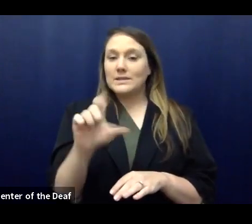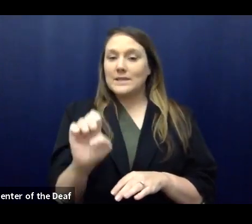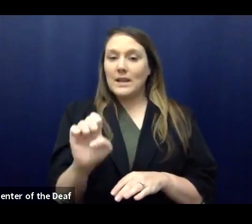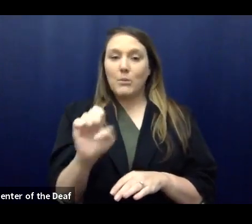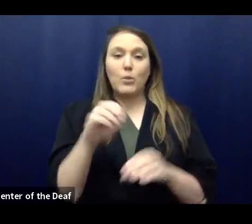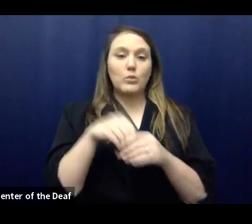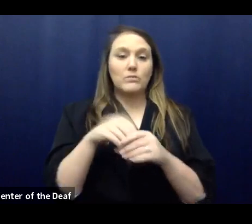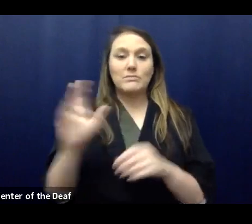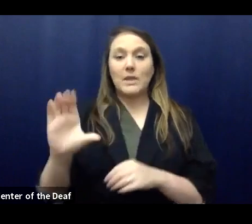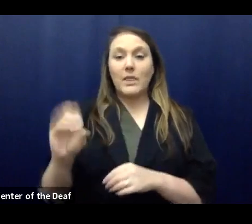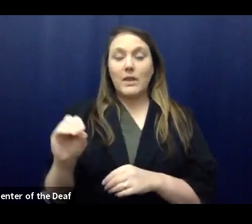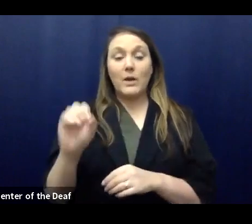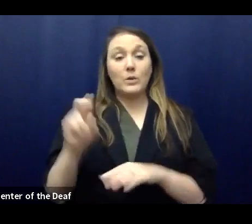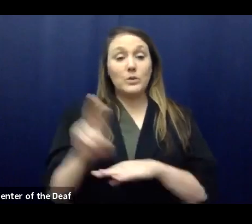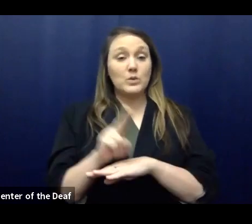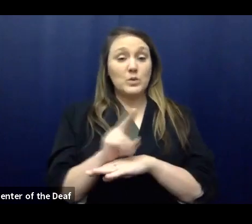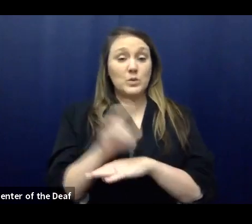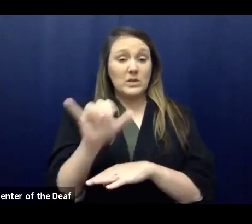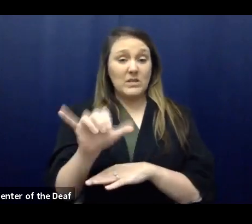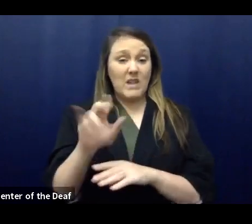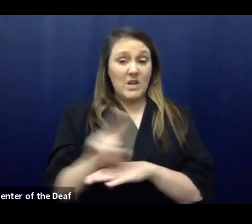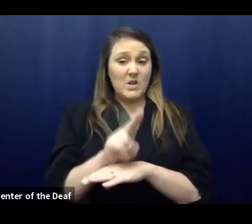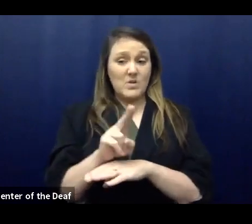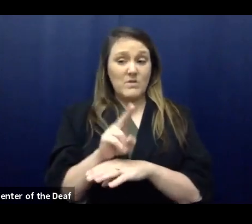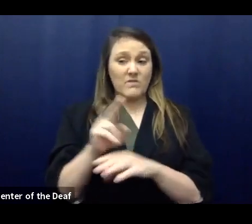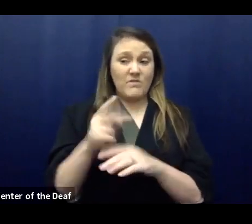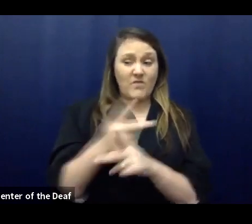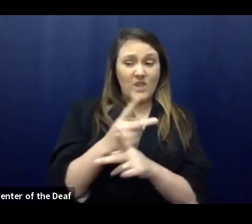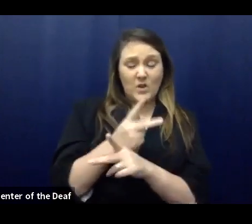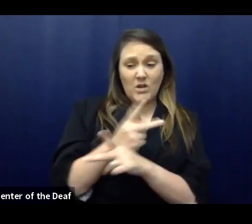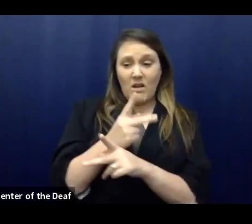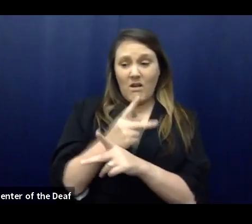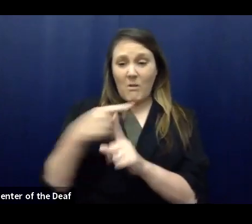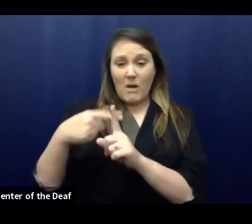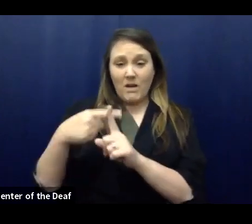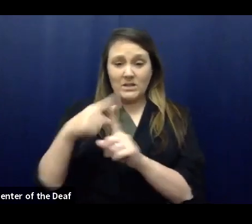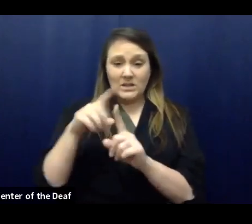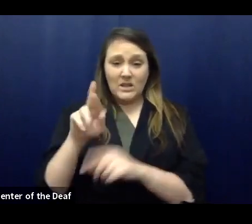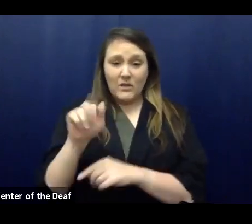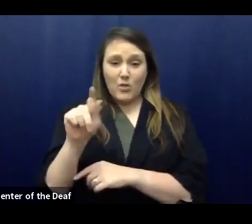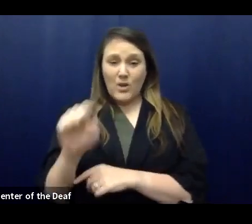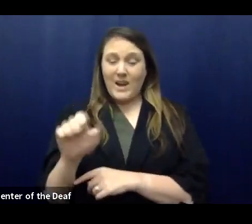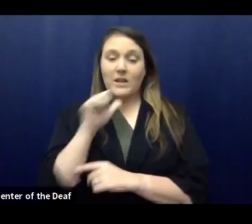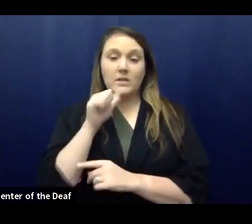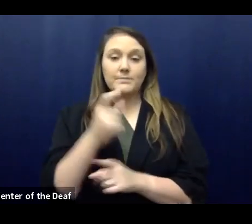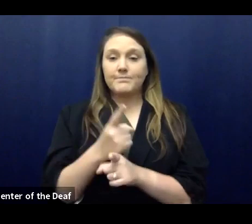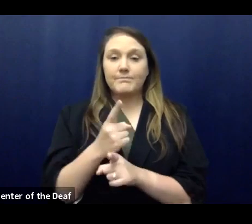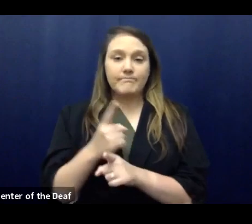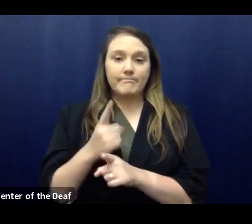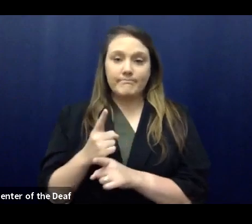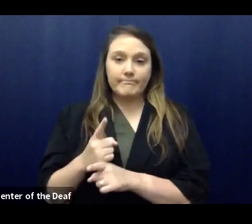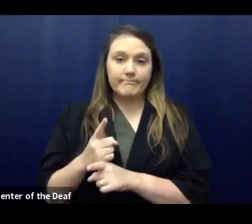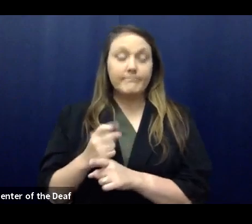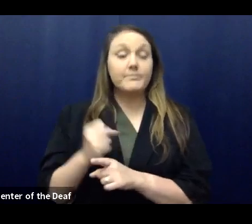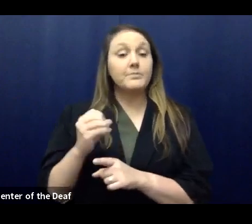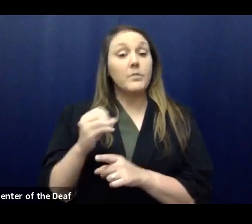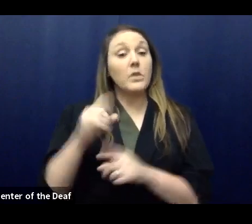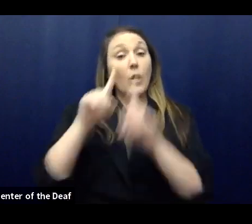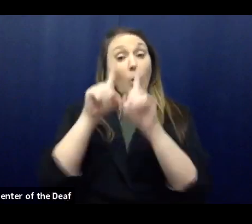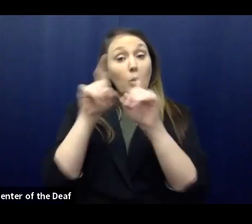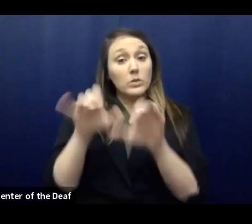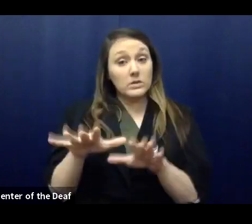So using that to determine the positivity rate really wouldn't be appropriate. So what we know is that our testing is